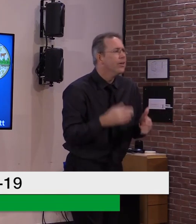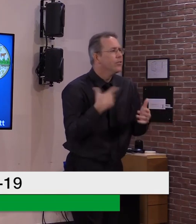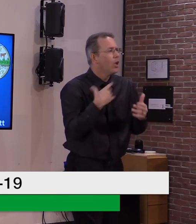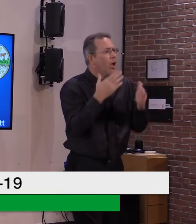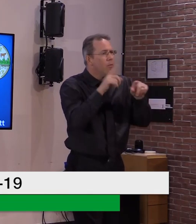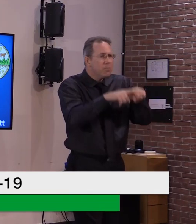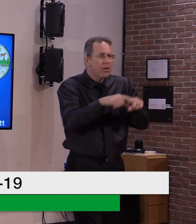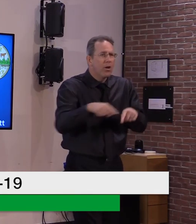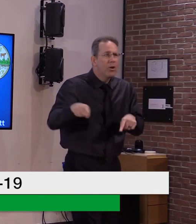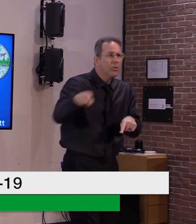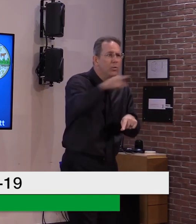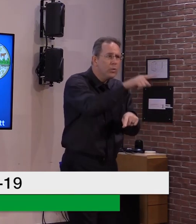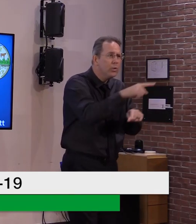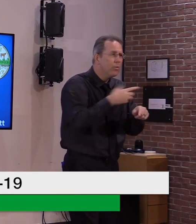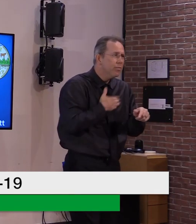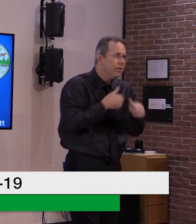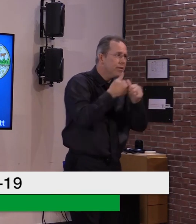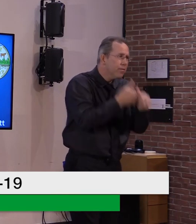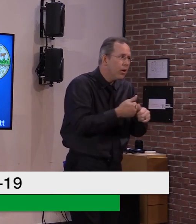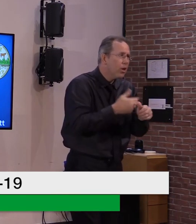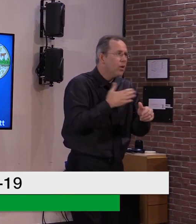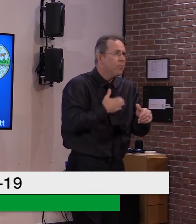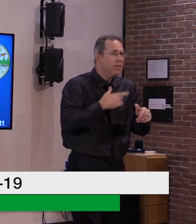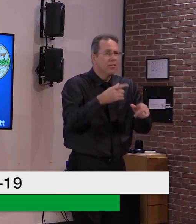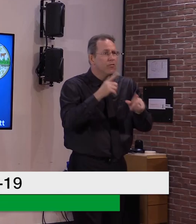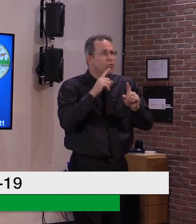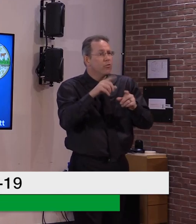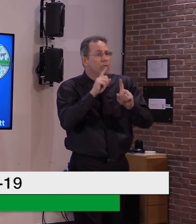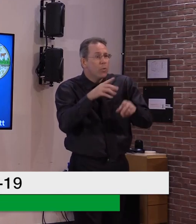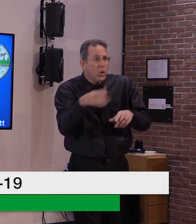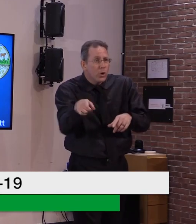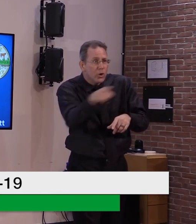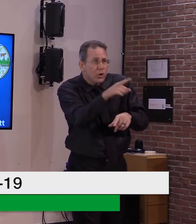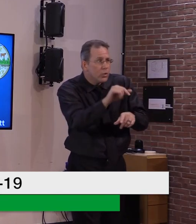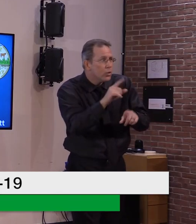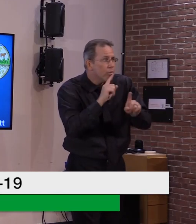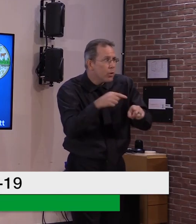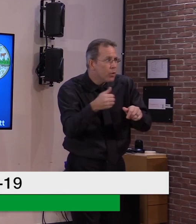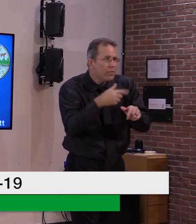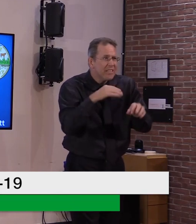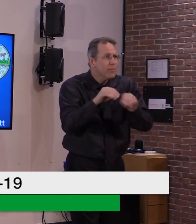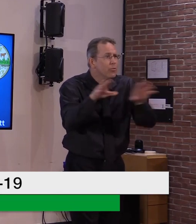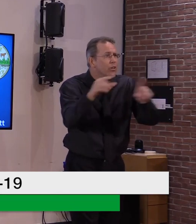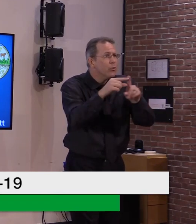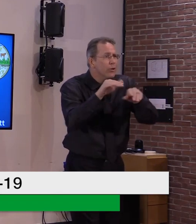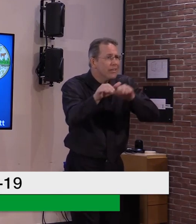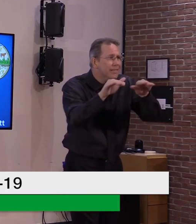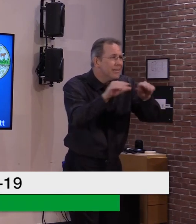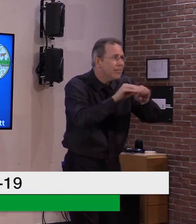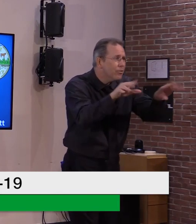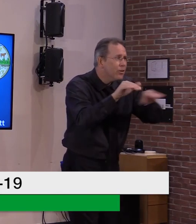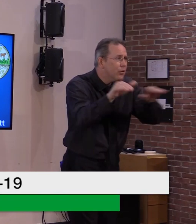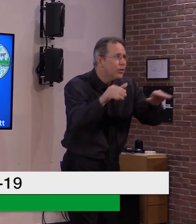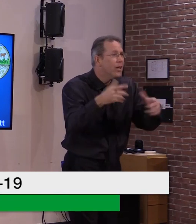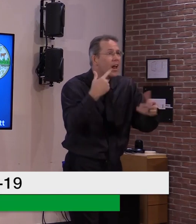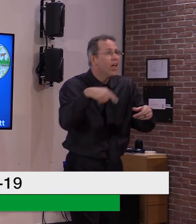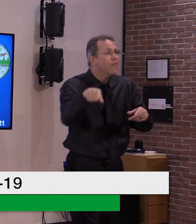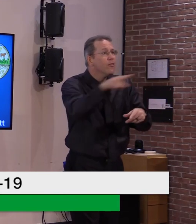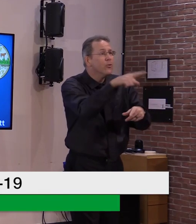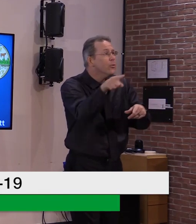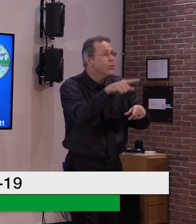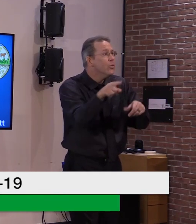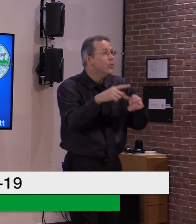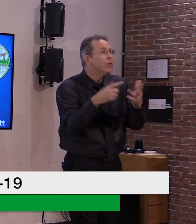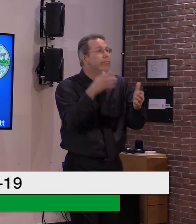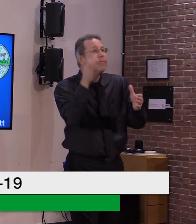this message i'm hopeful that people who are listening to this today will send the message i hope that